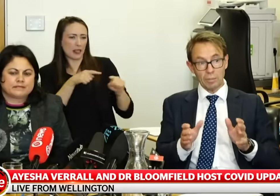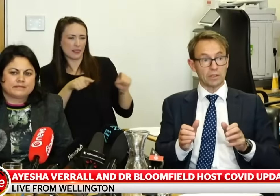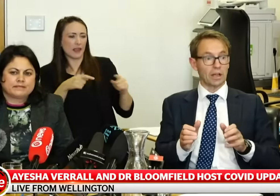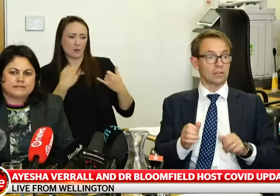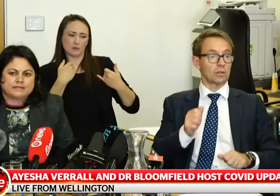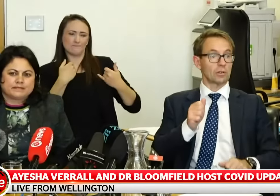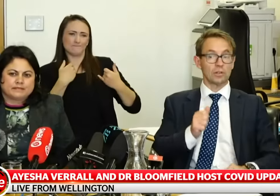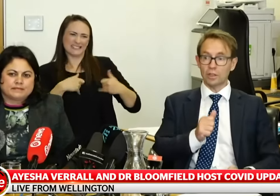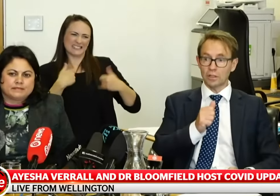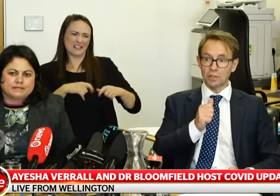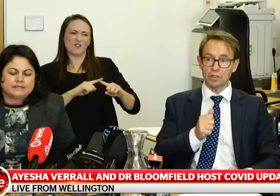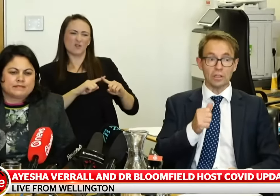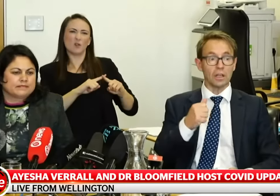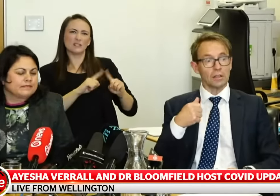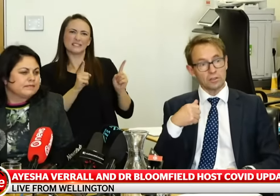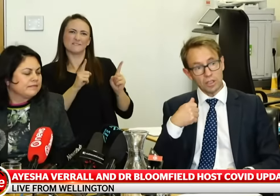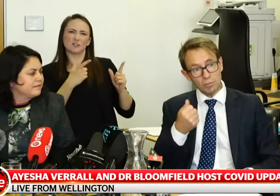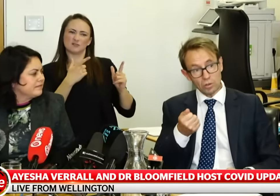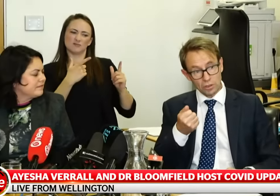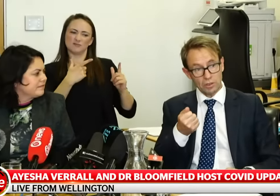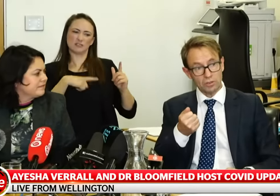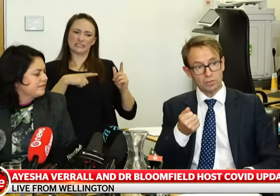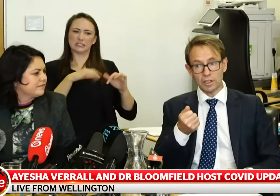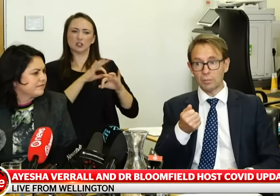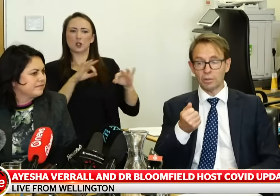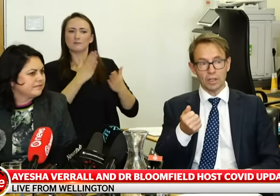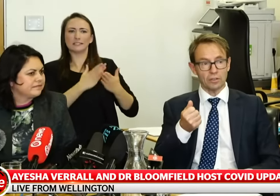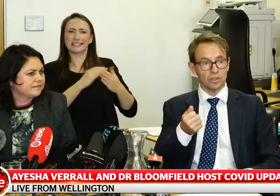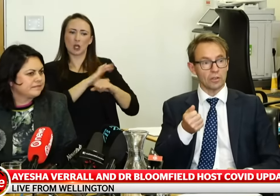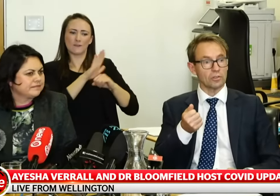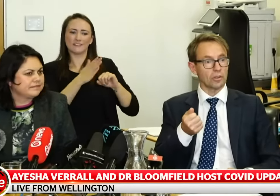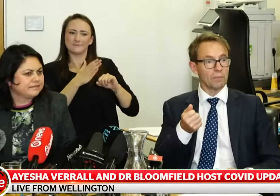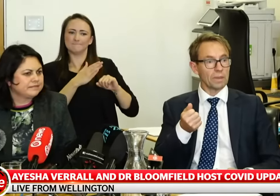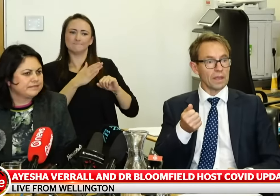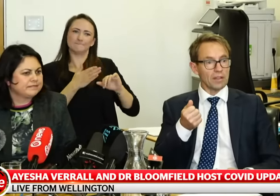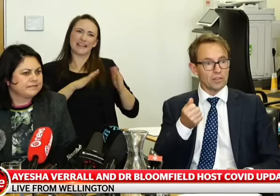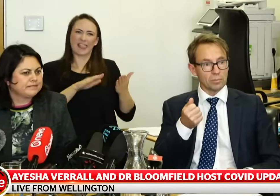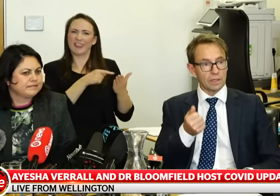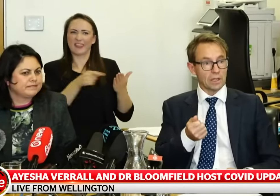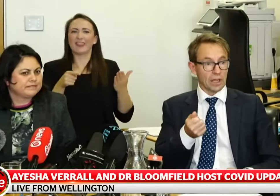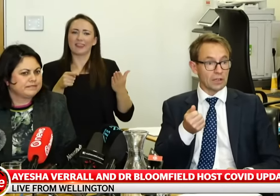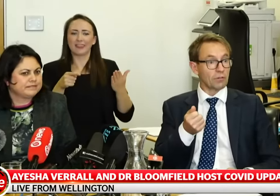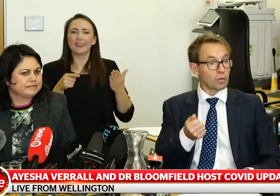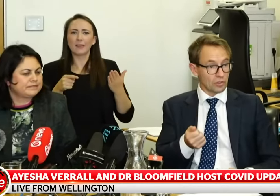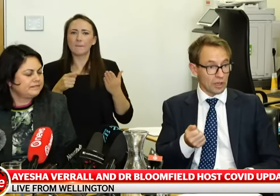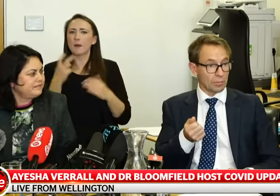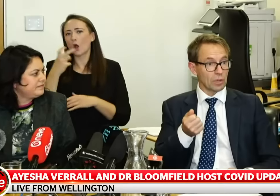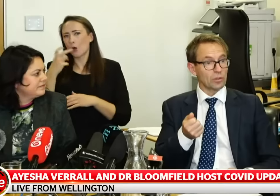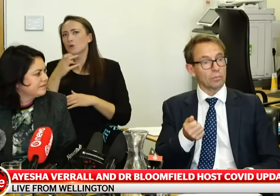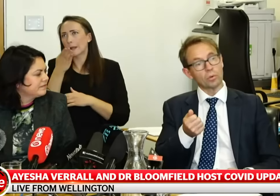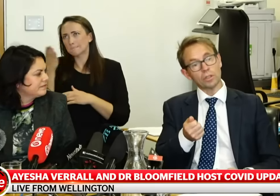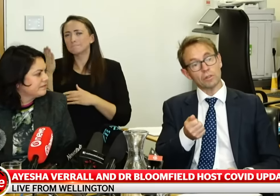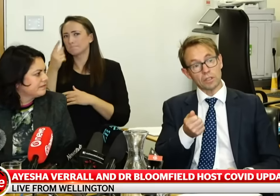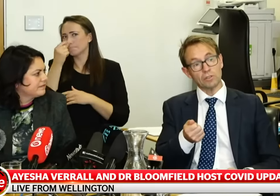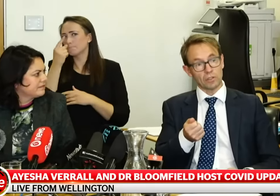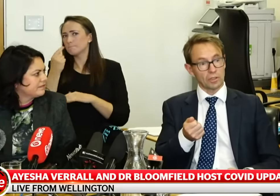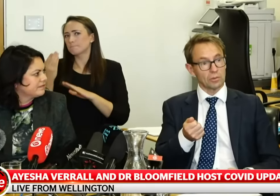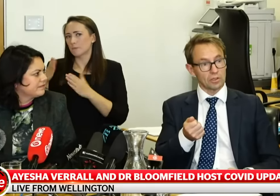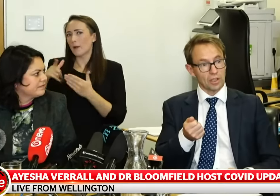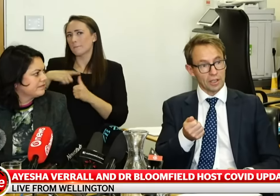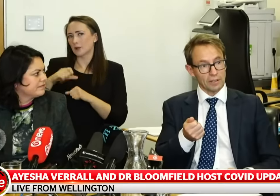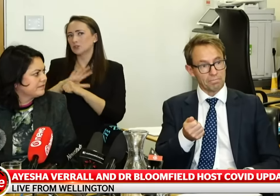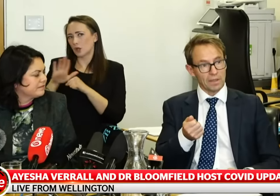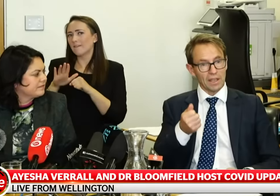and rapid data on this. And actually, the team looked at this just a couple of days ago. So there's a big lag, for example, in the reporting of deaths